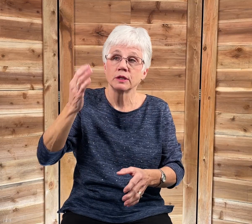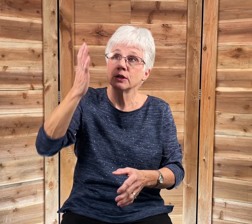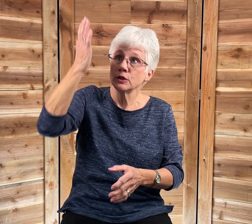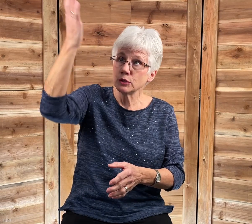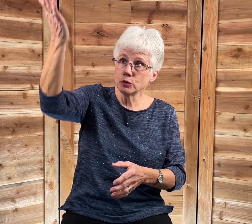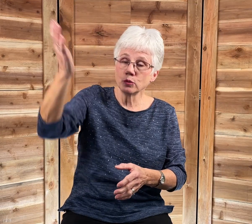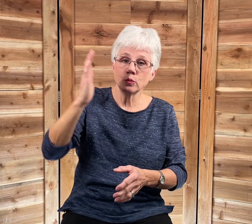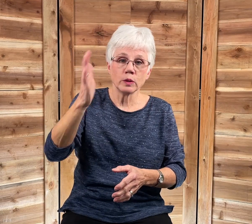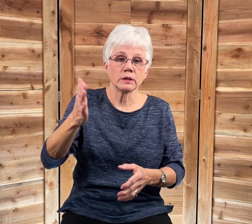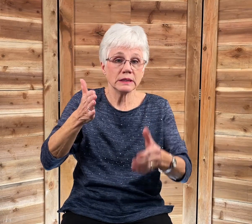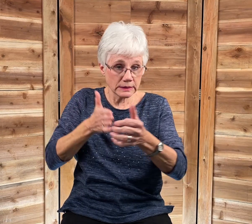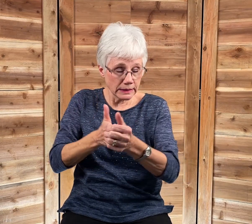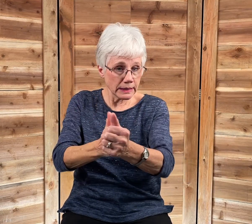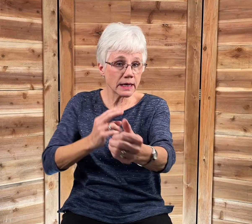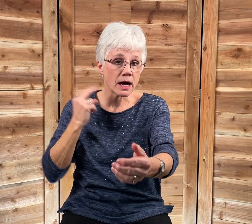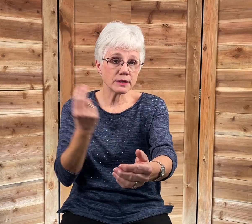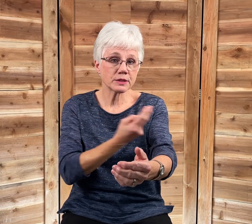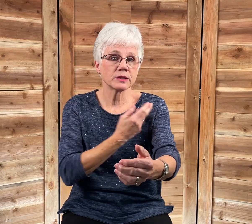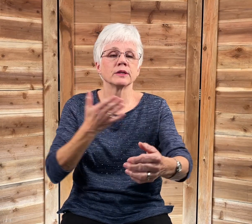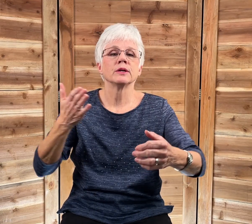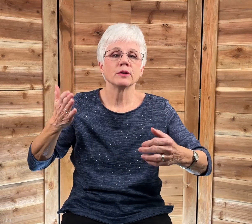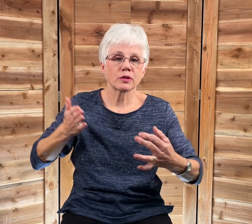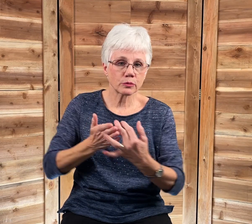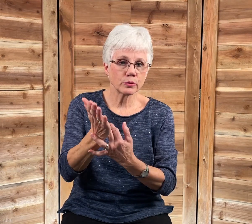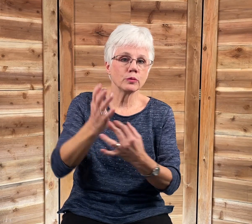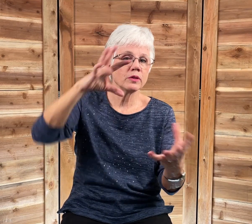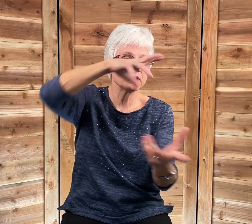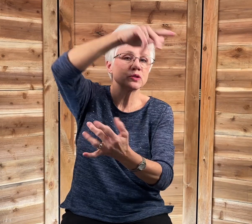brightest. You will lead us